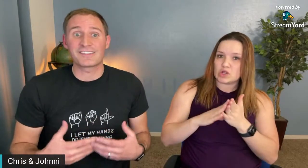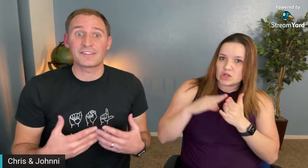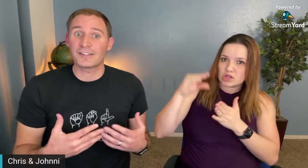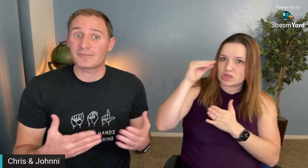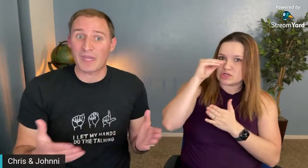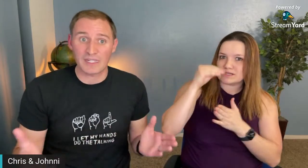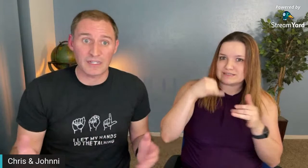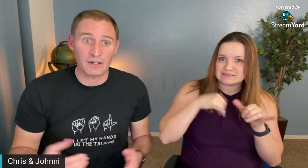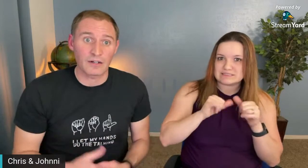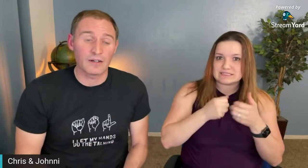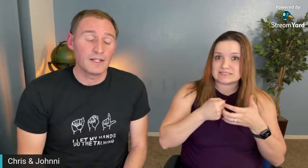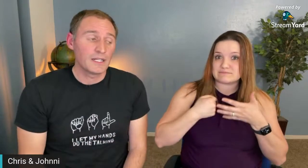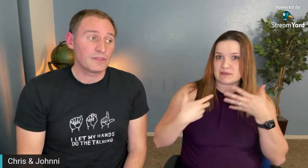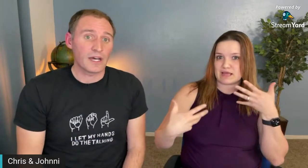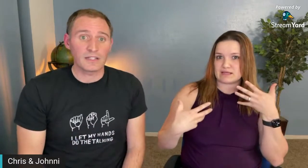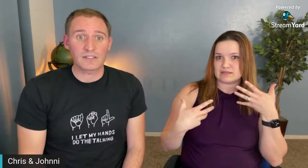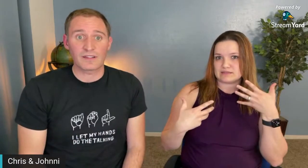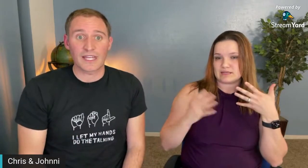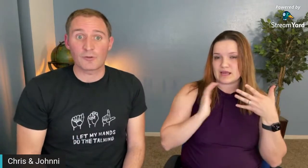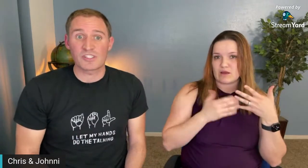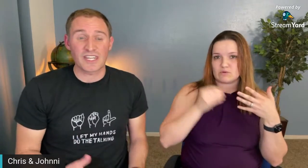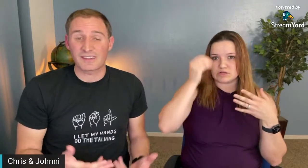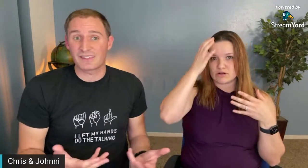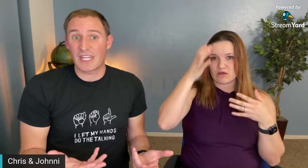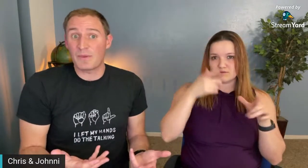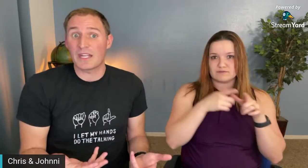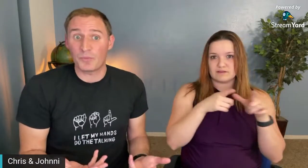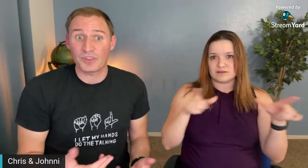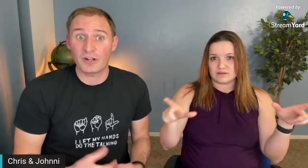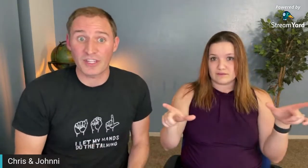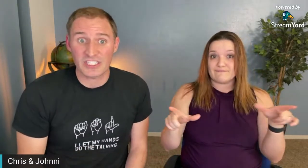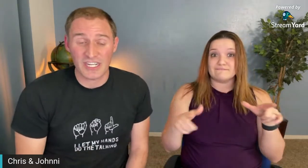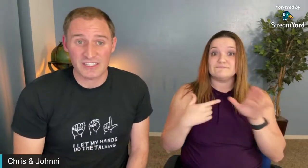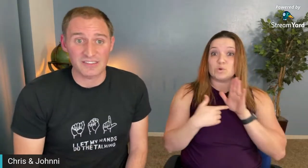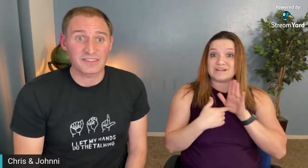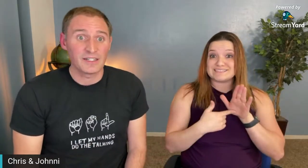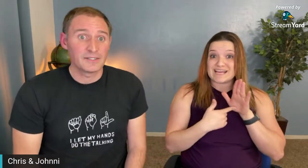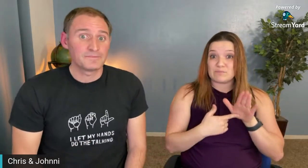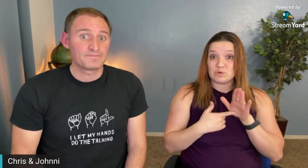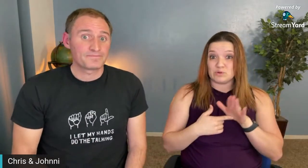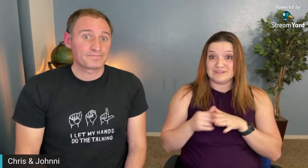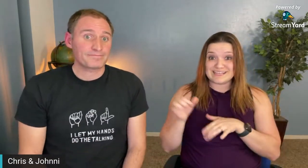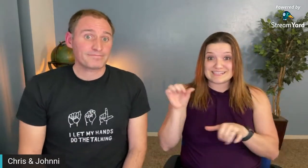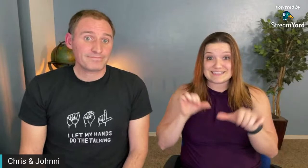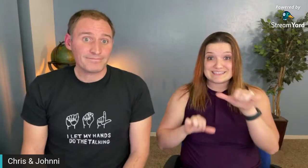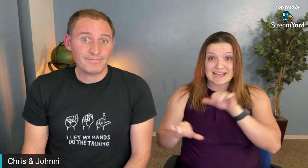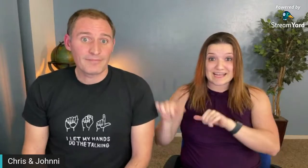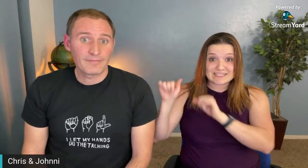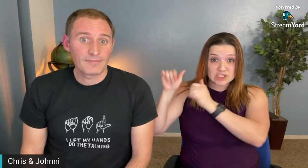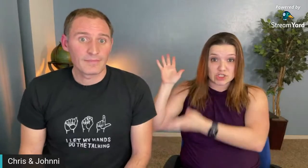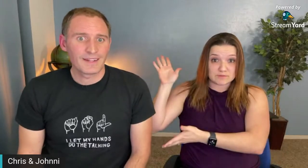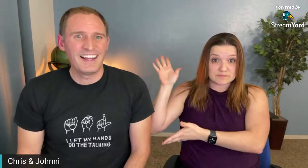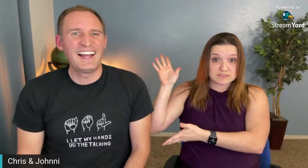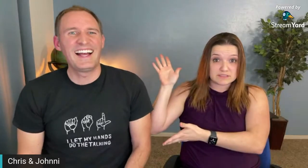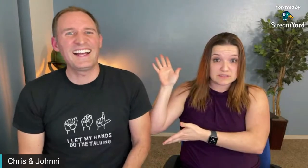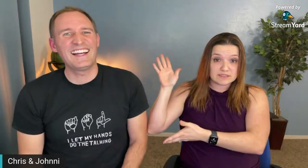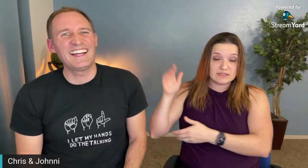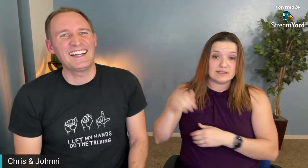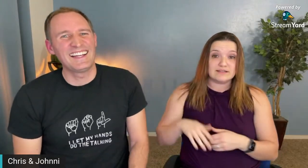still expanding our knowledge of the language and keeping up with all the changes. For example, his science terms.